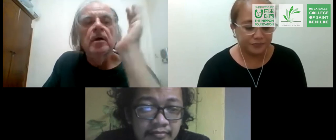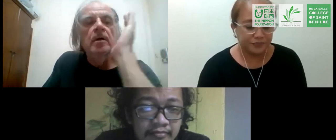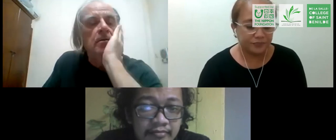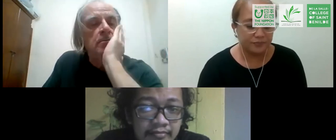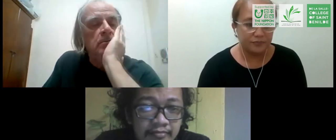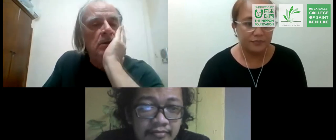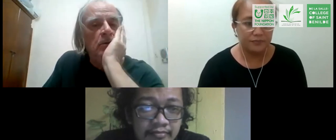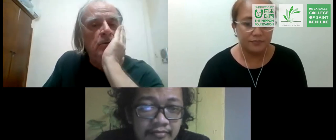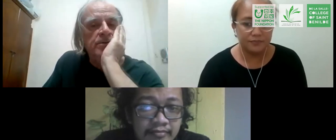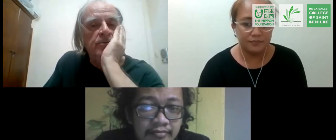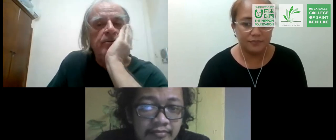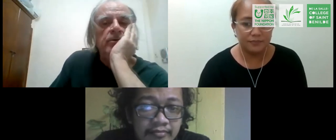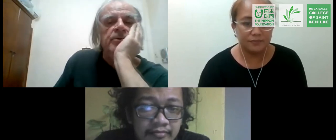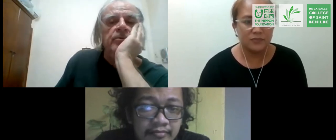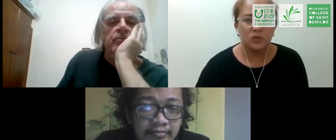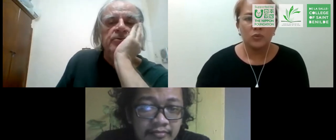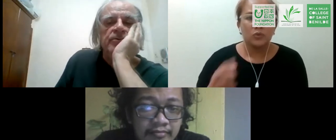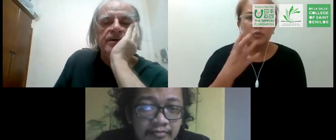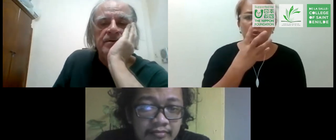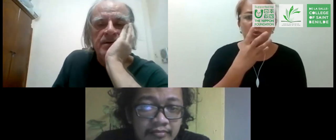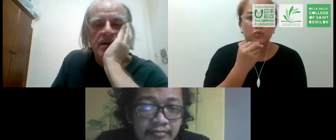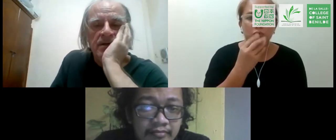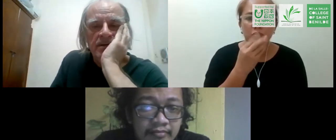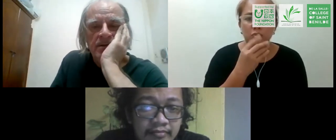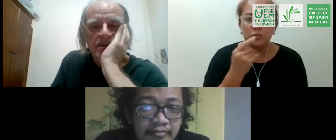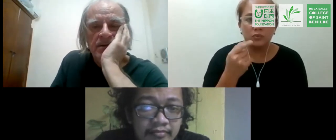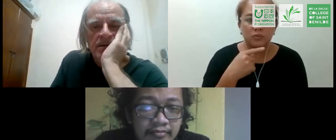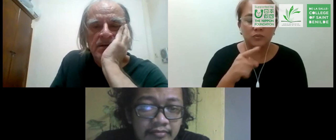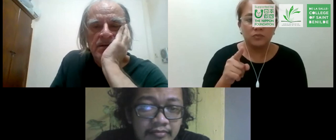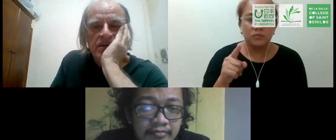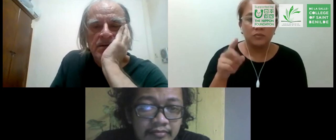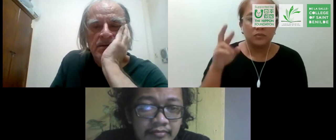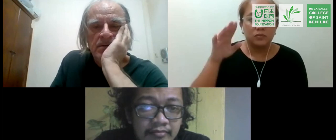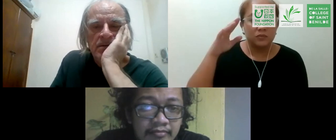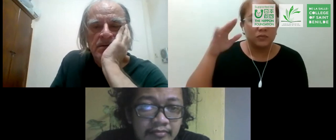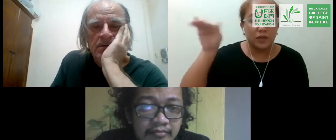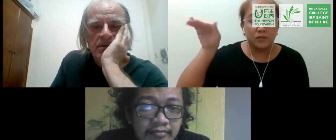Okay, who was doing group 2? Was Renz? Yeah.